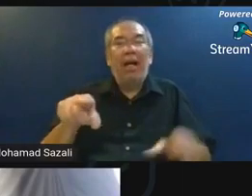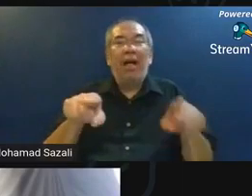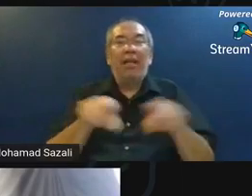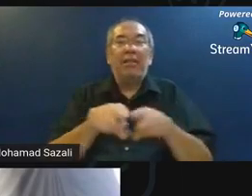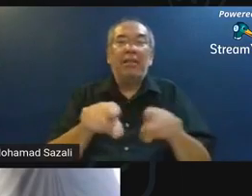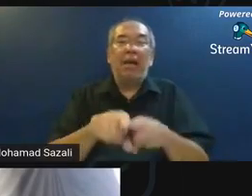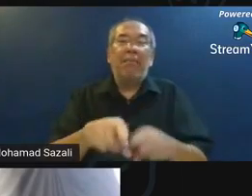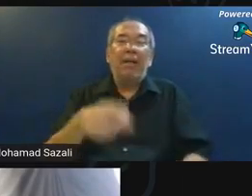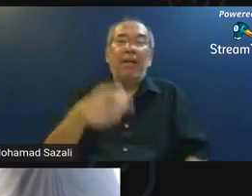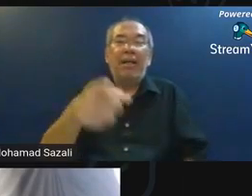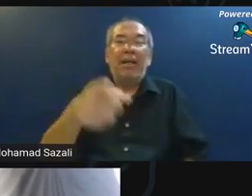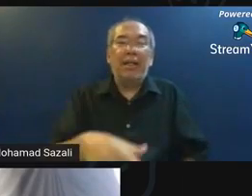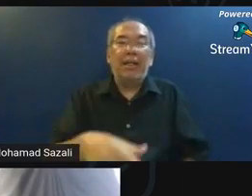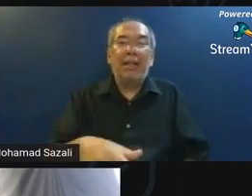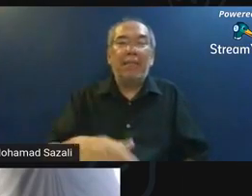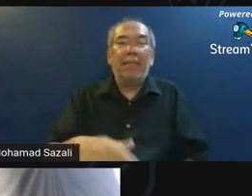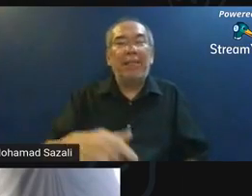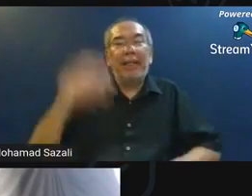anda.